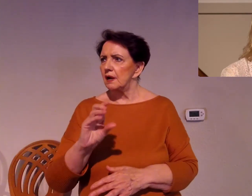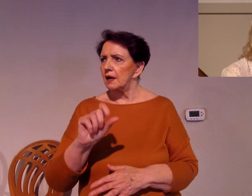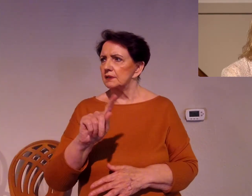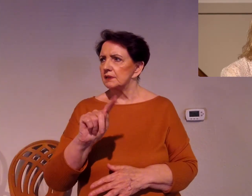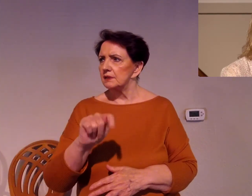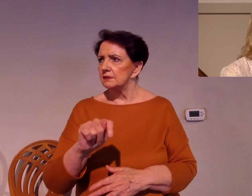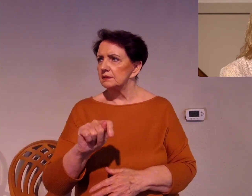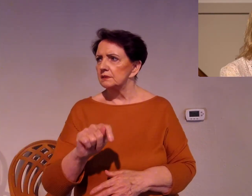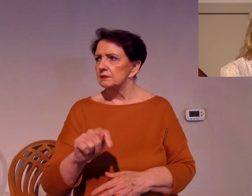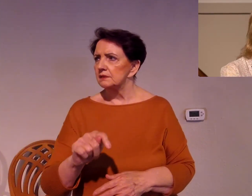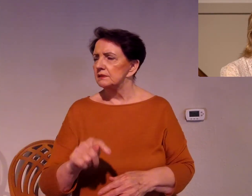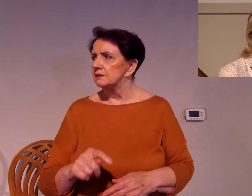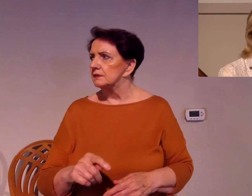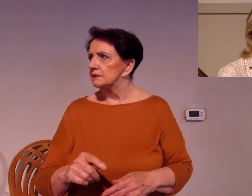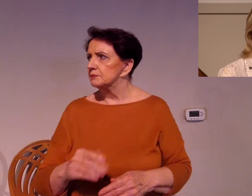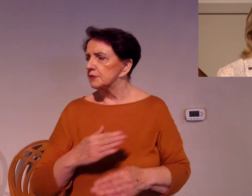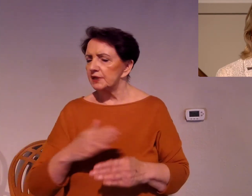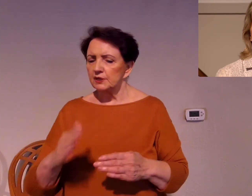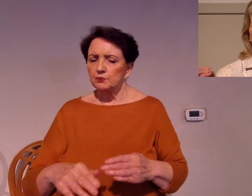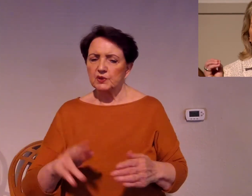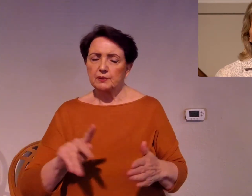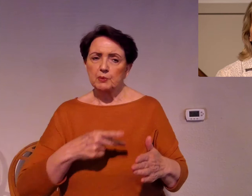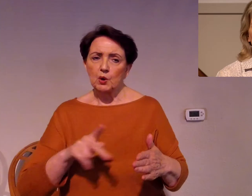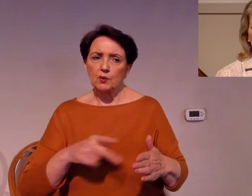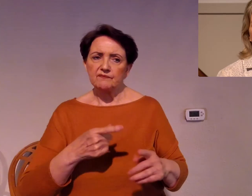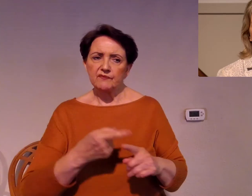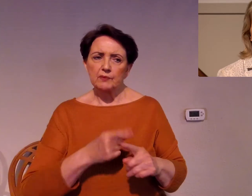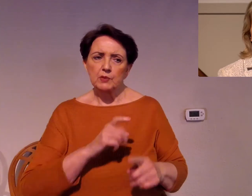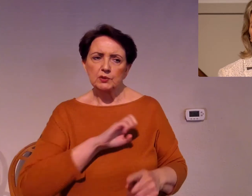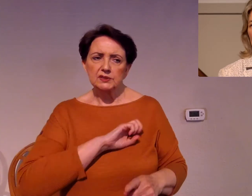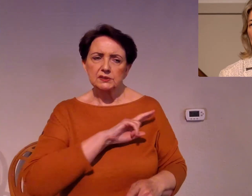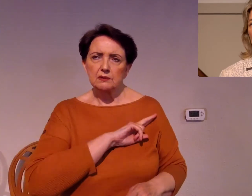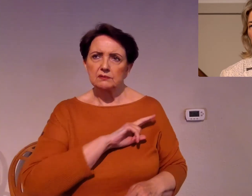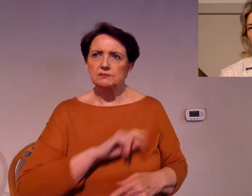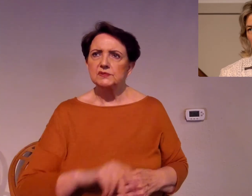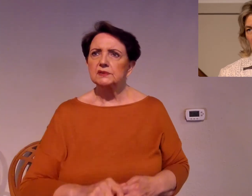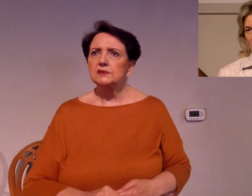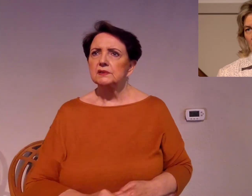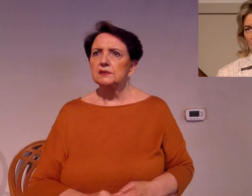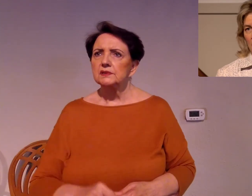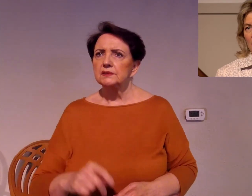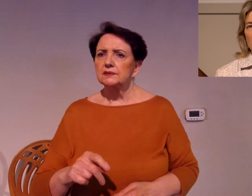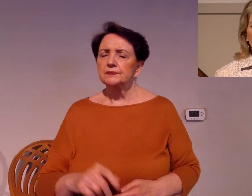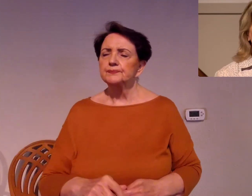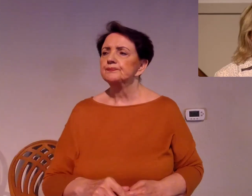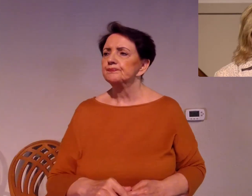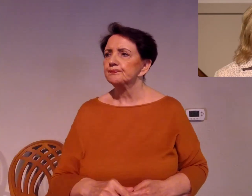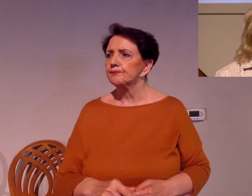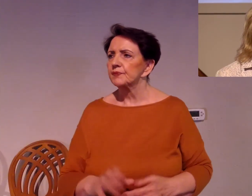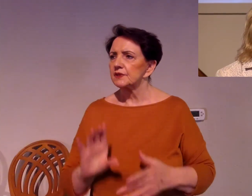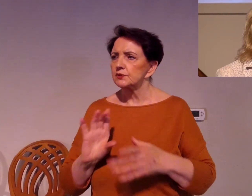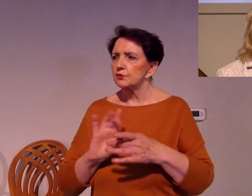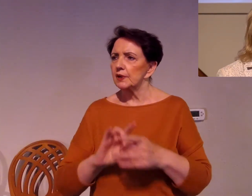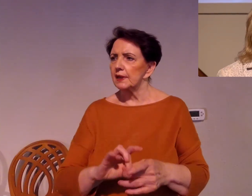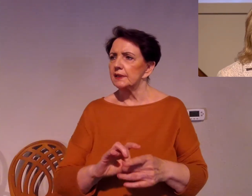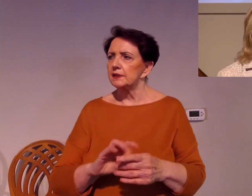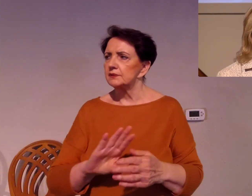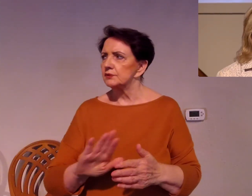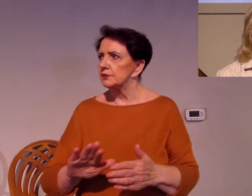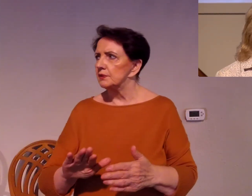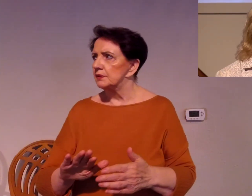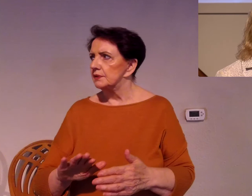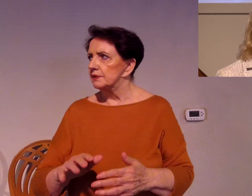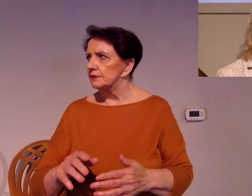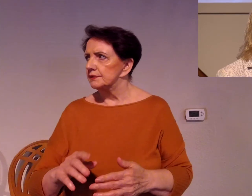with a poem from Ernest Holmes that so speaks to all of this, to call it forward and to call